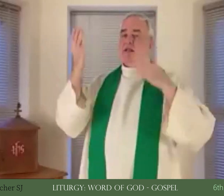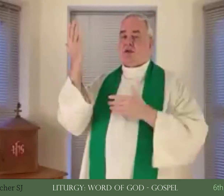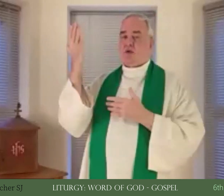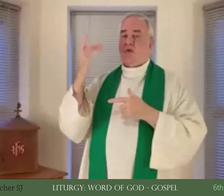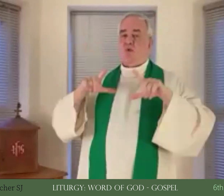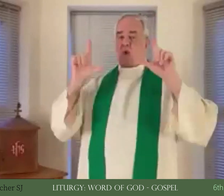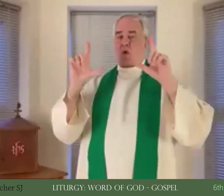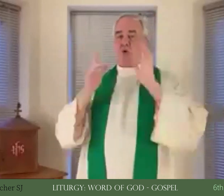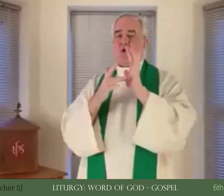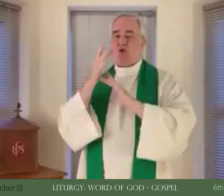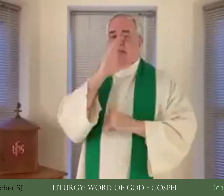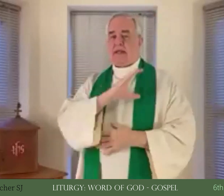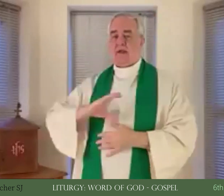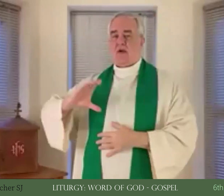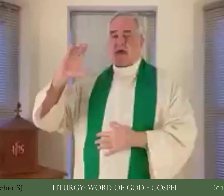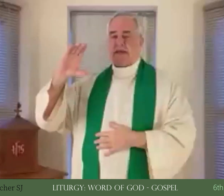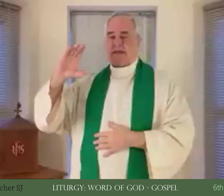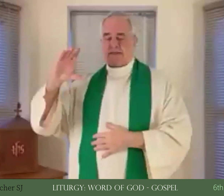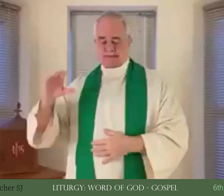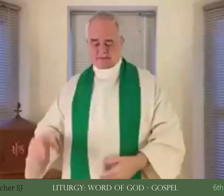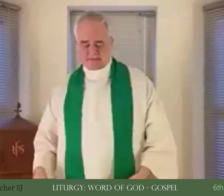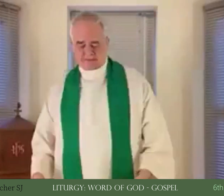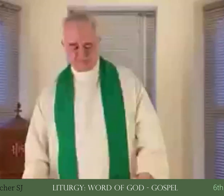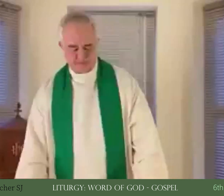To you, Lord Jesus Christ.